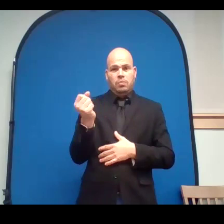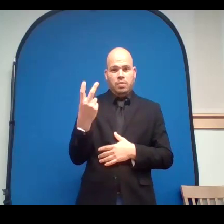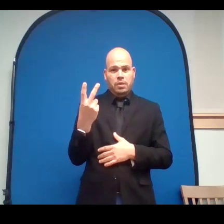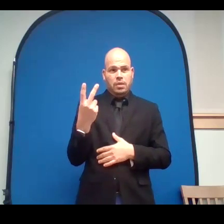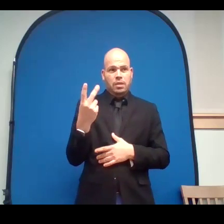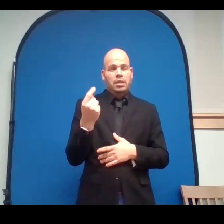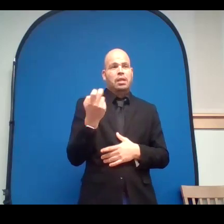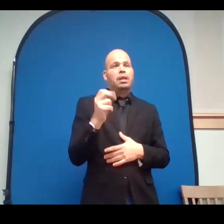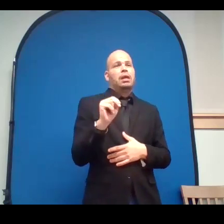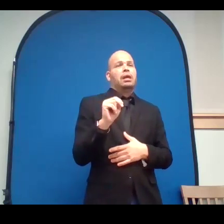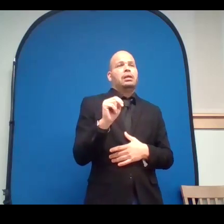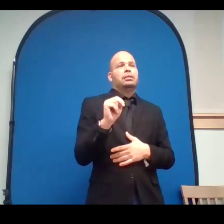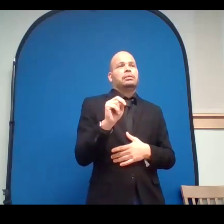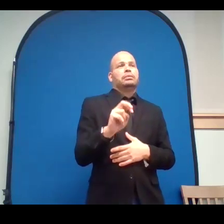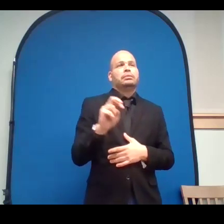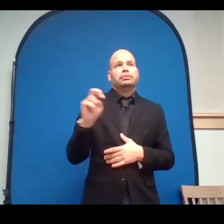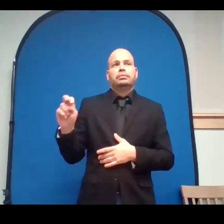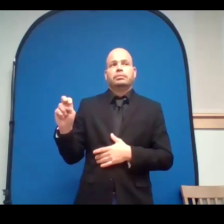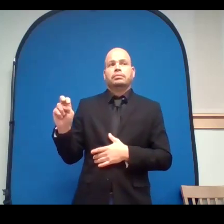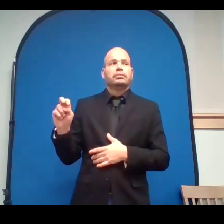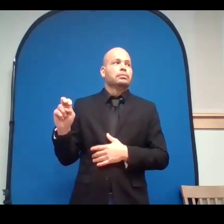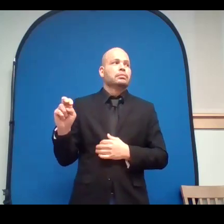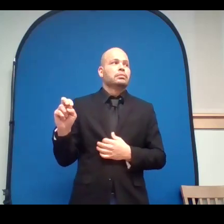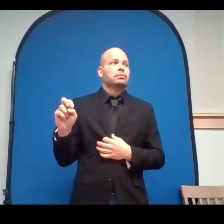school after I Bullock.